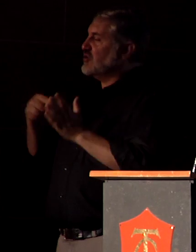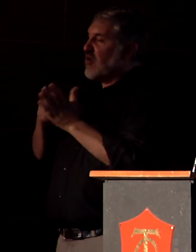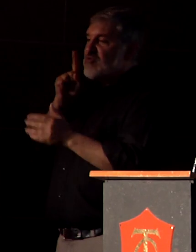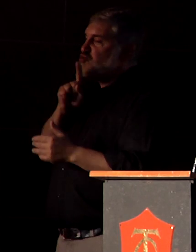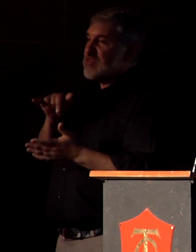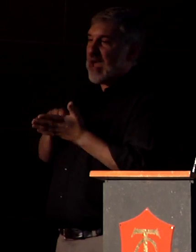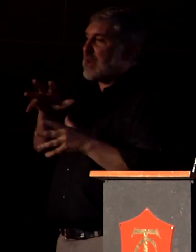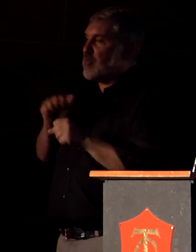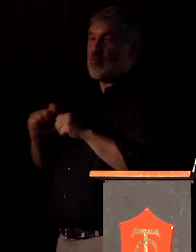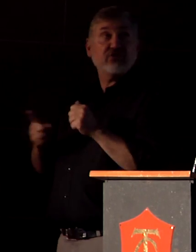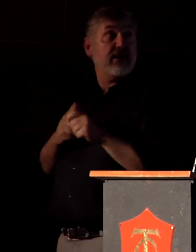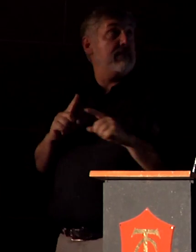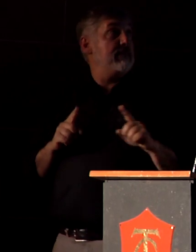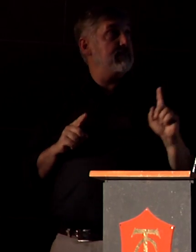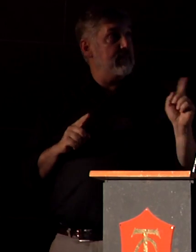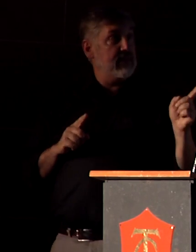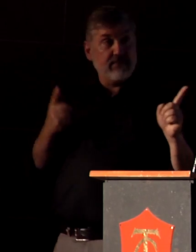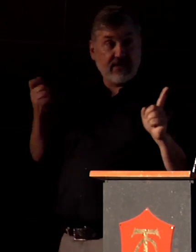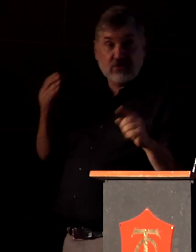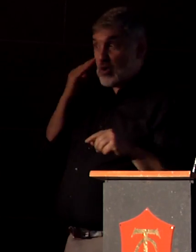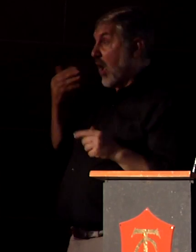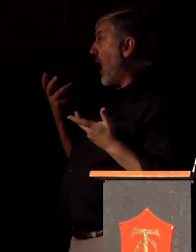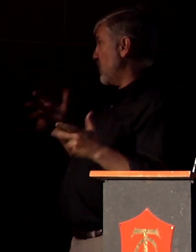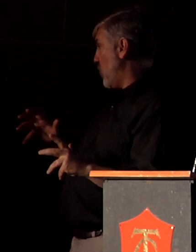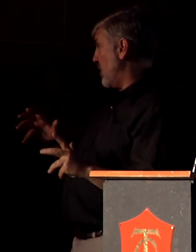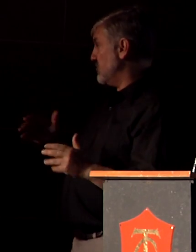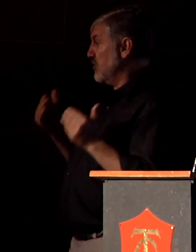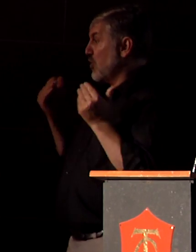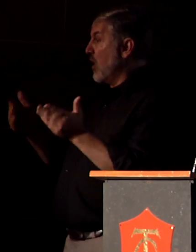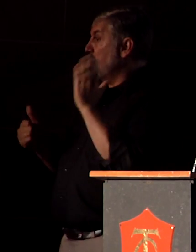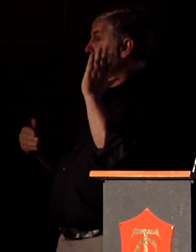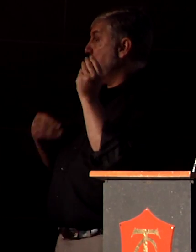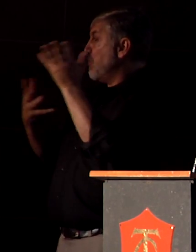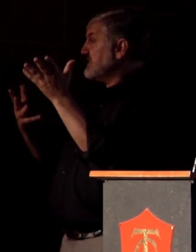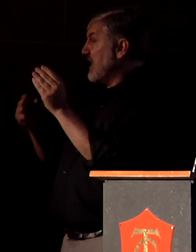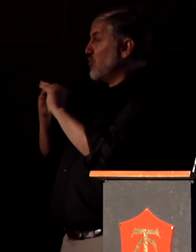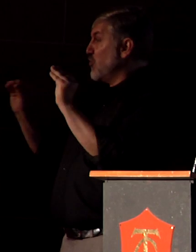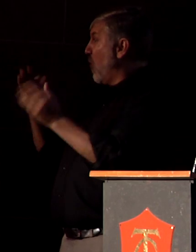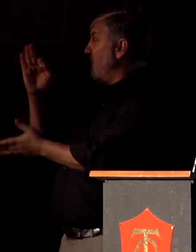is why I didn't put this in originally, because, you know, I don't want to go ahead and present anything without backup.